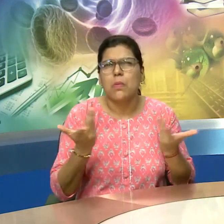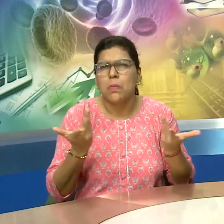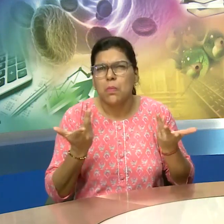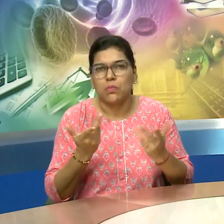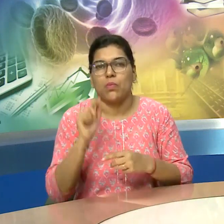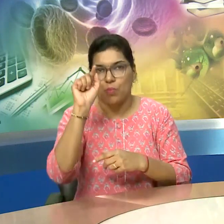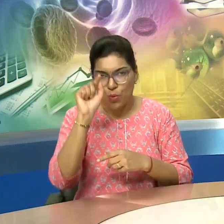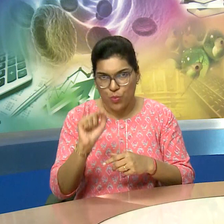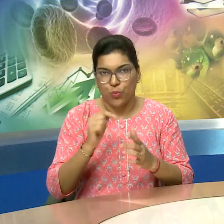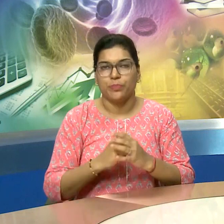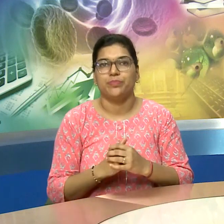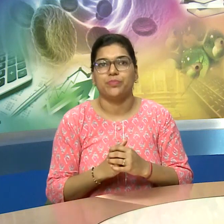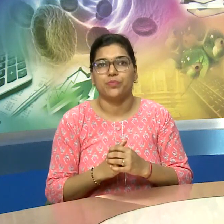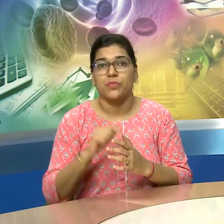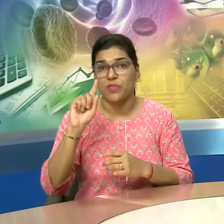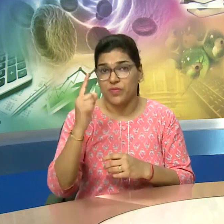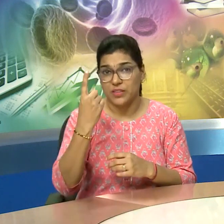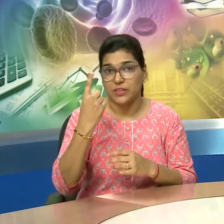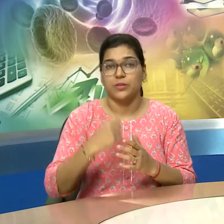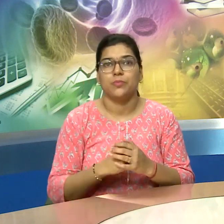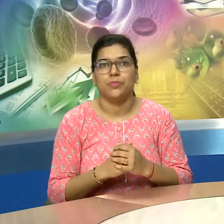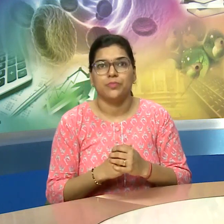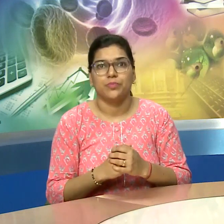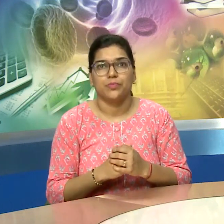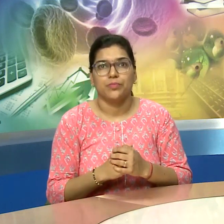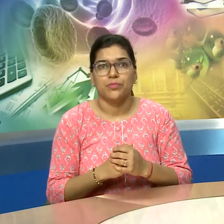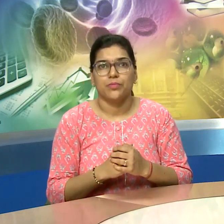Let us now understand what is environmental degradation.